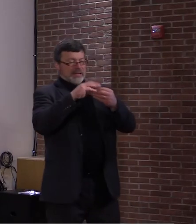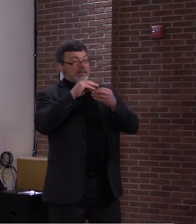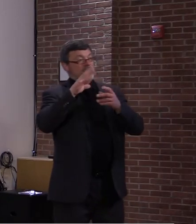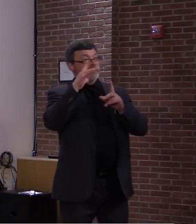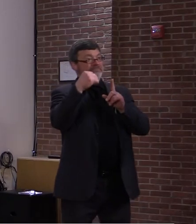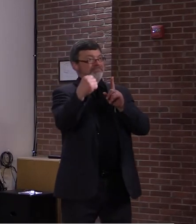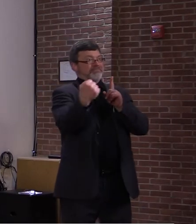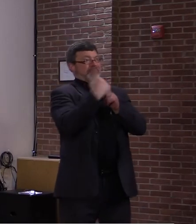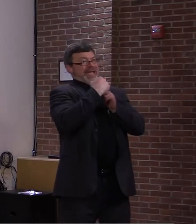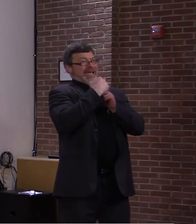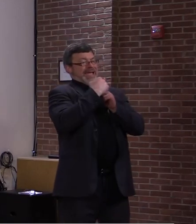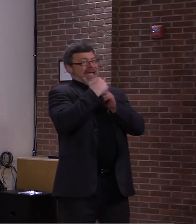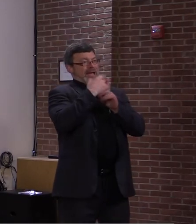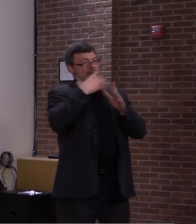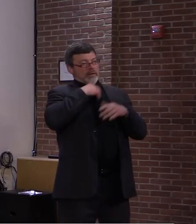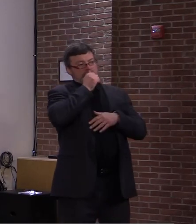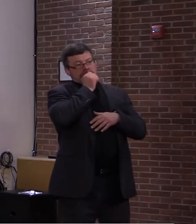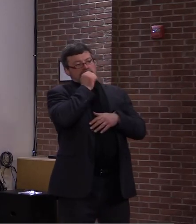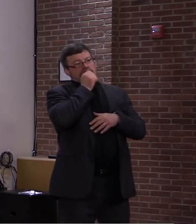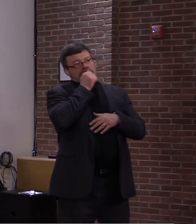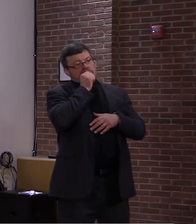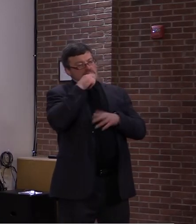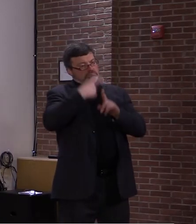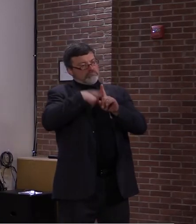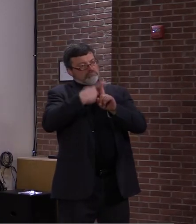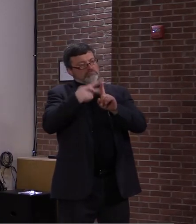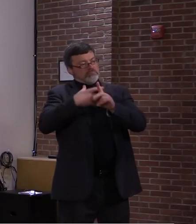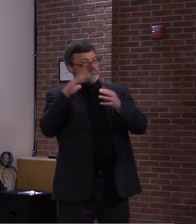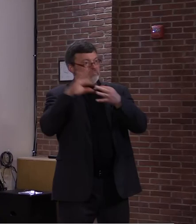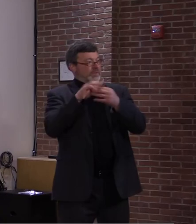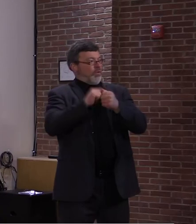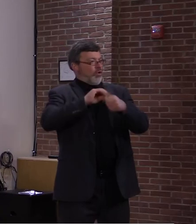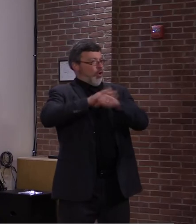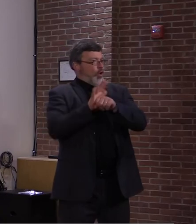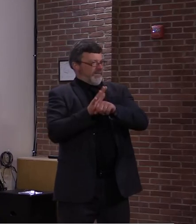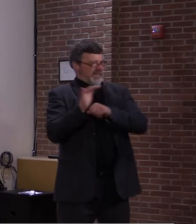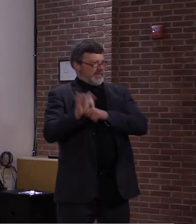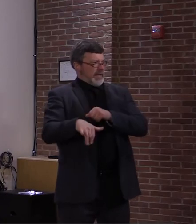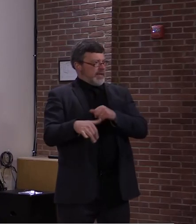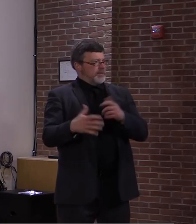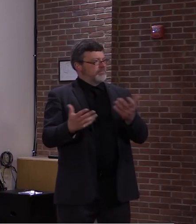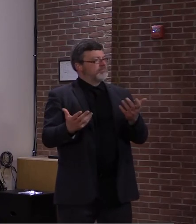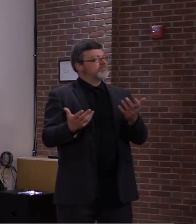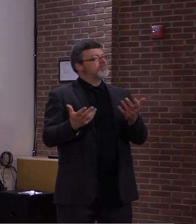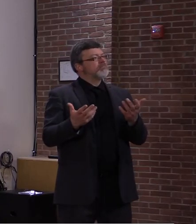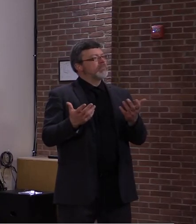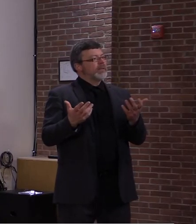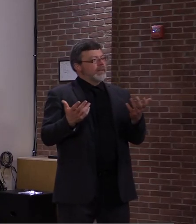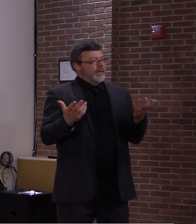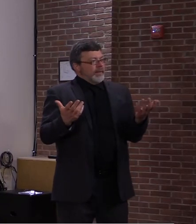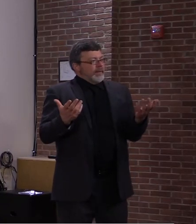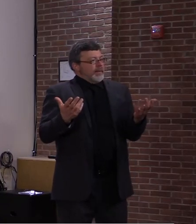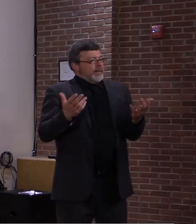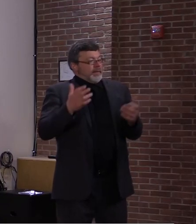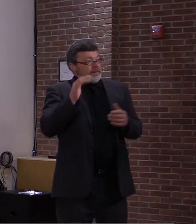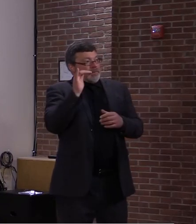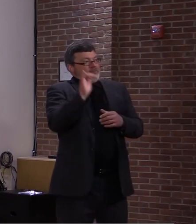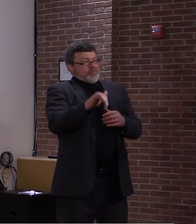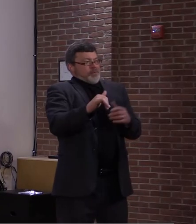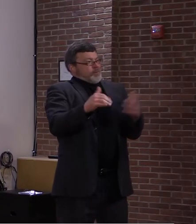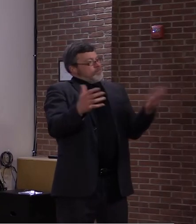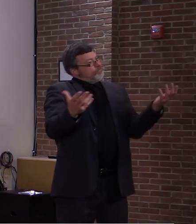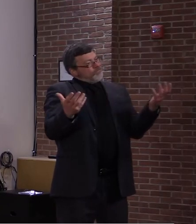there, but we don't as of this point. We are conducting our own study to try to determine that,